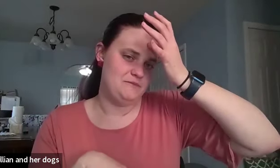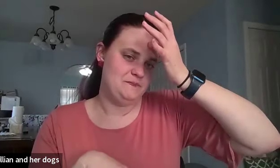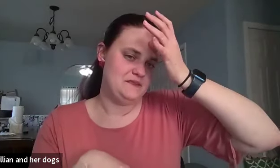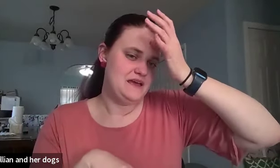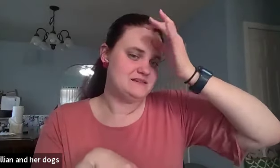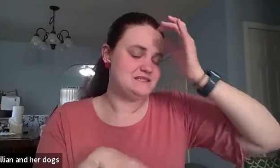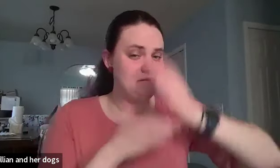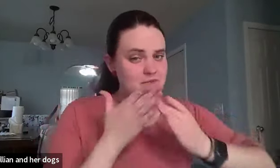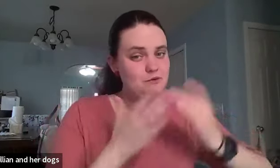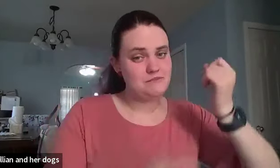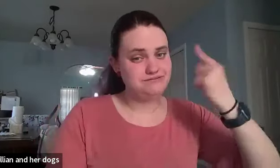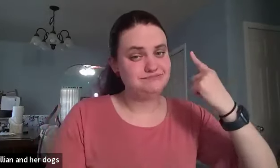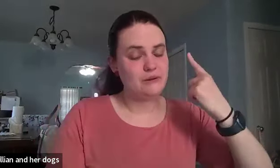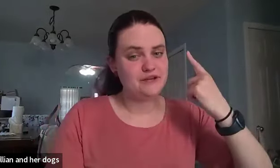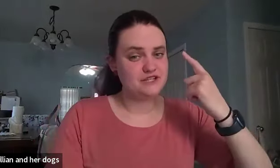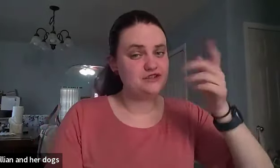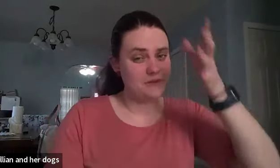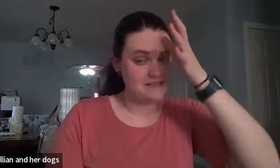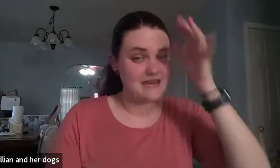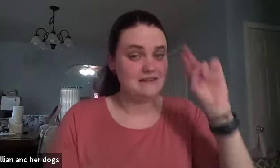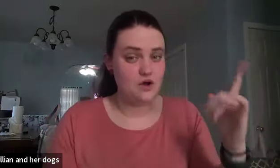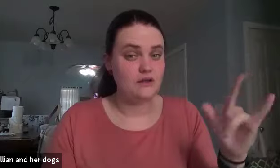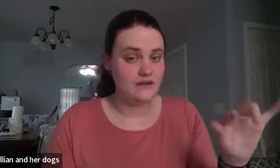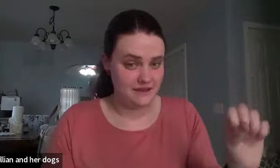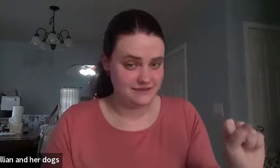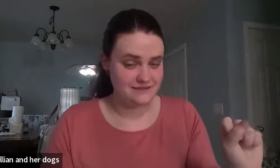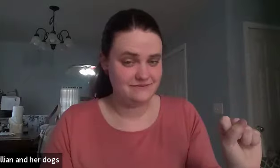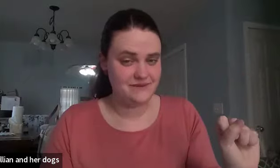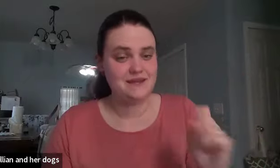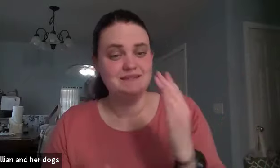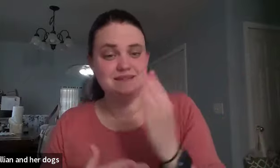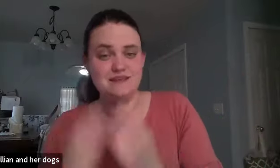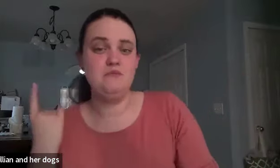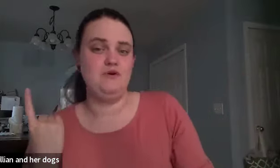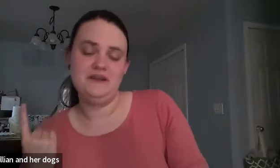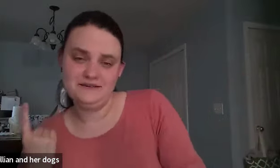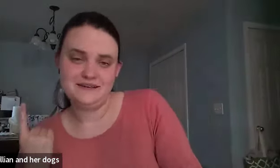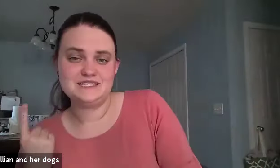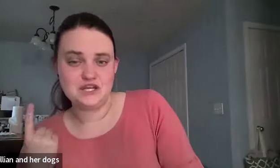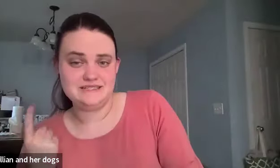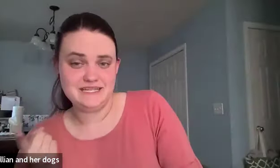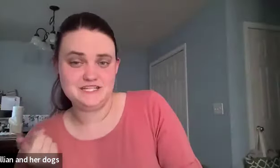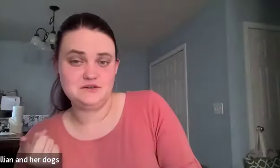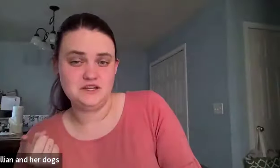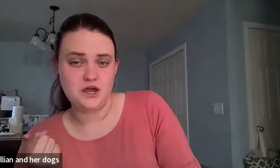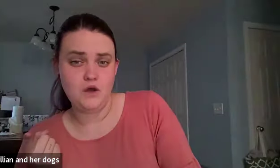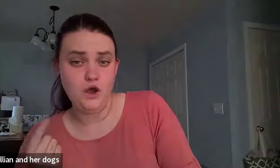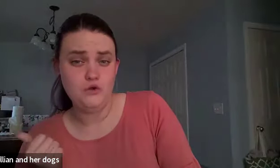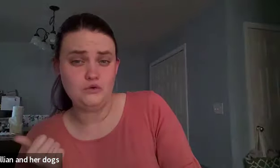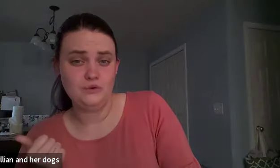Um, some people will probably understand you talk about daddy long legs. Someone is going to tease you and go,